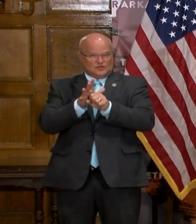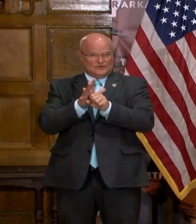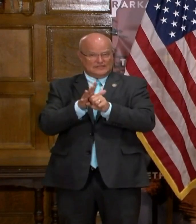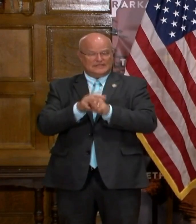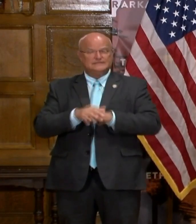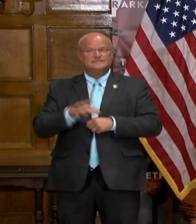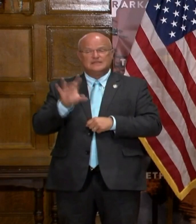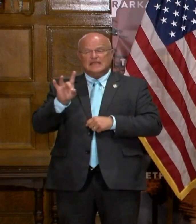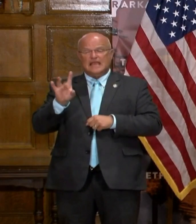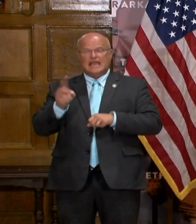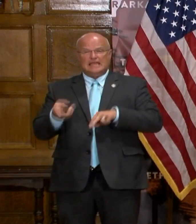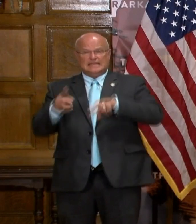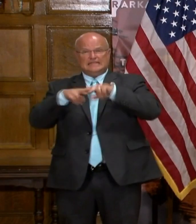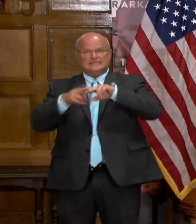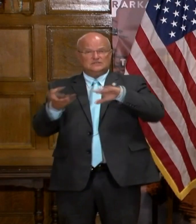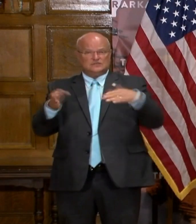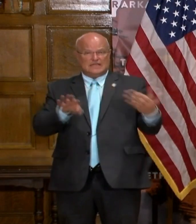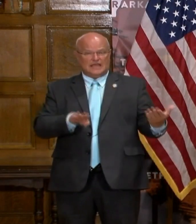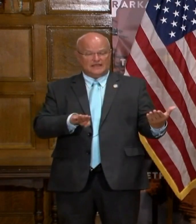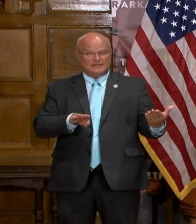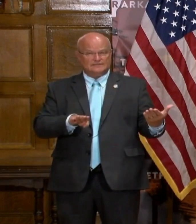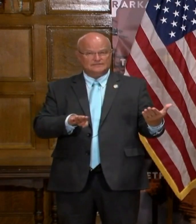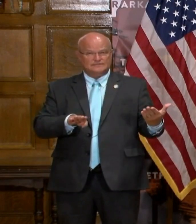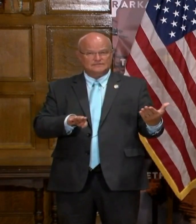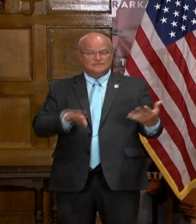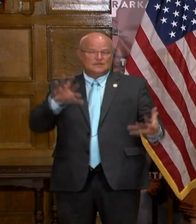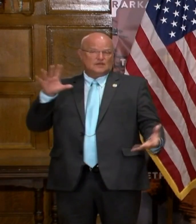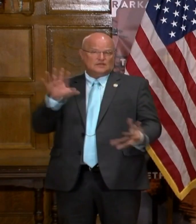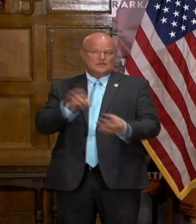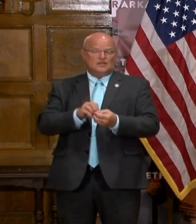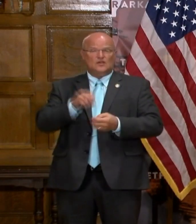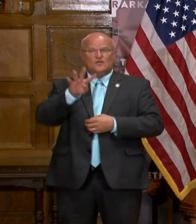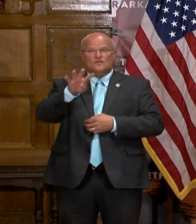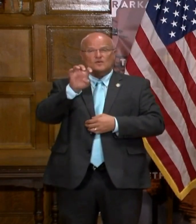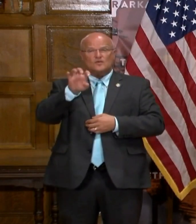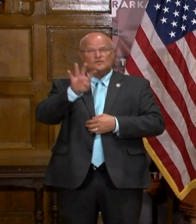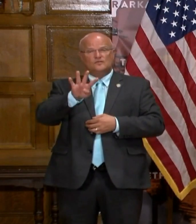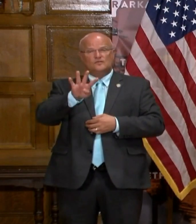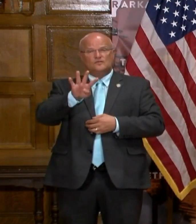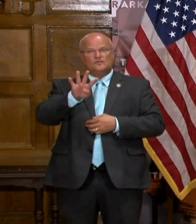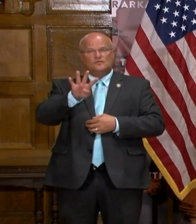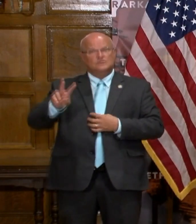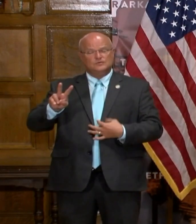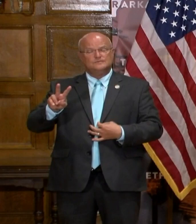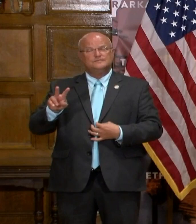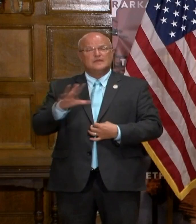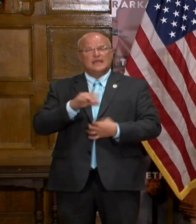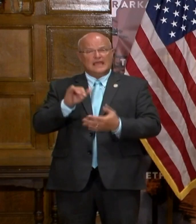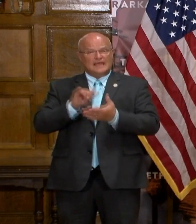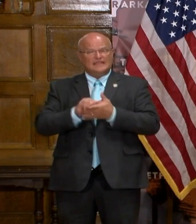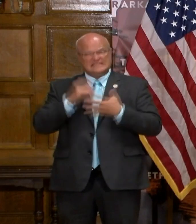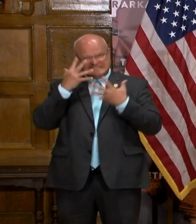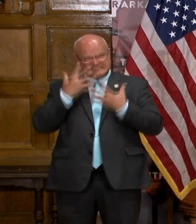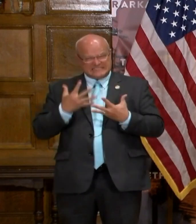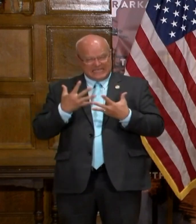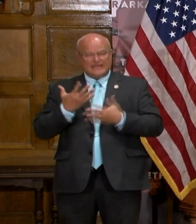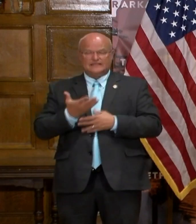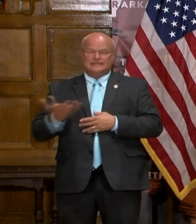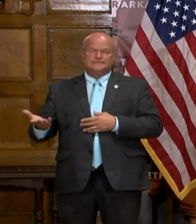have 8 additional deaths, which brings us to 442, and that's a sad note.